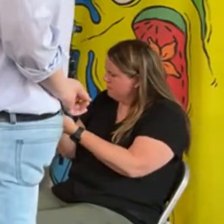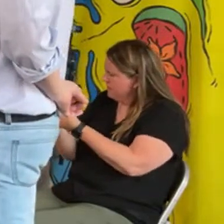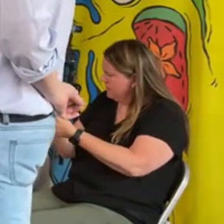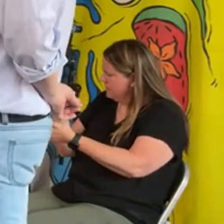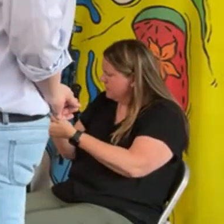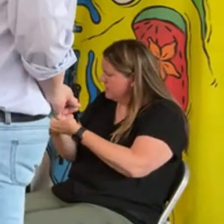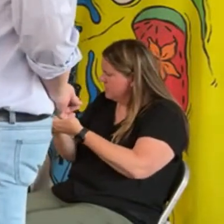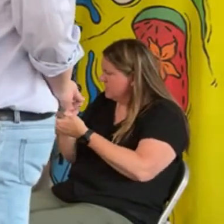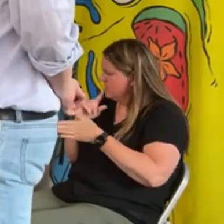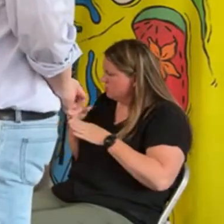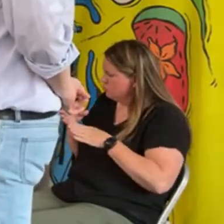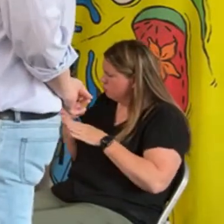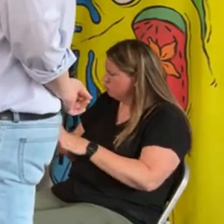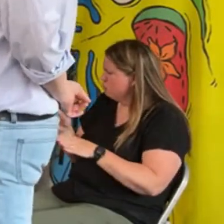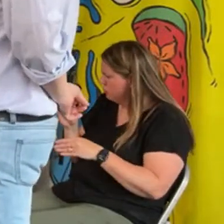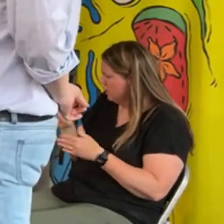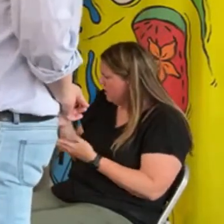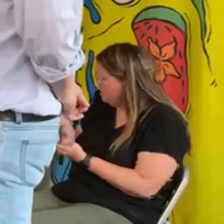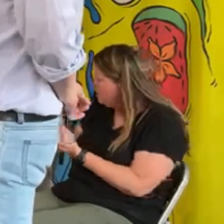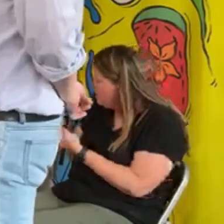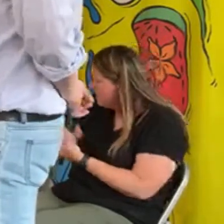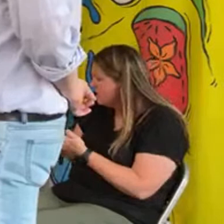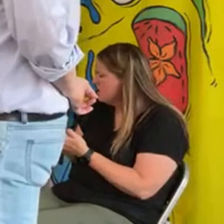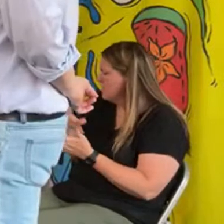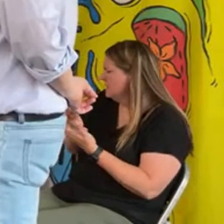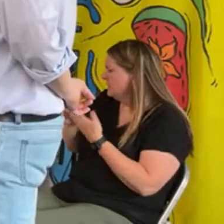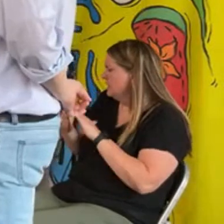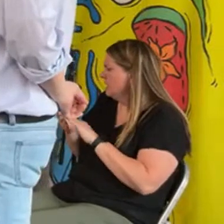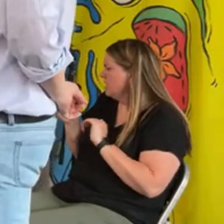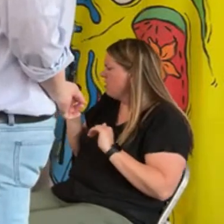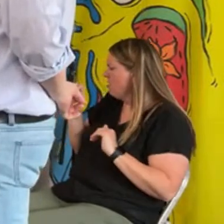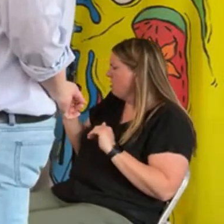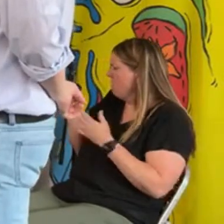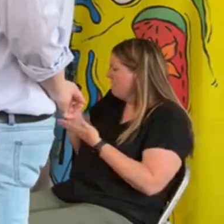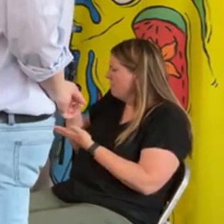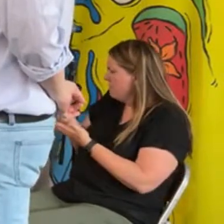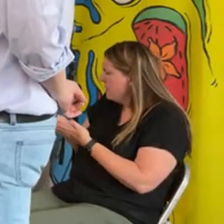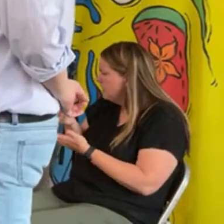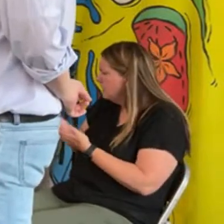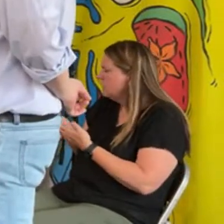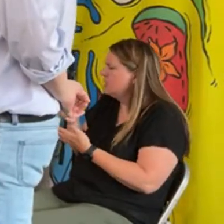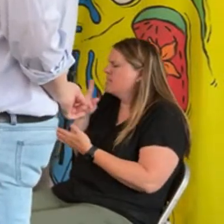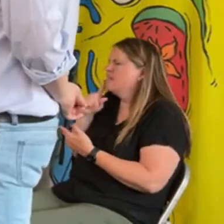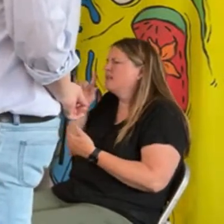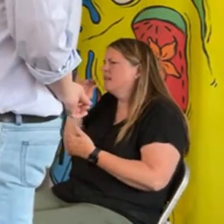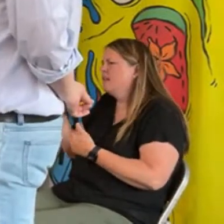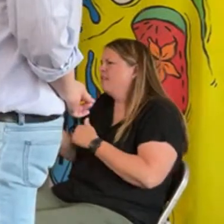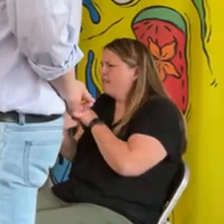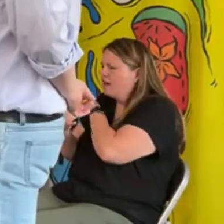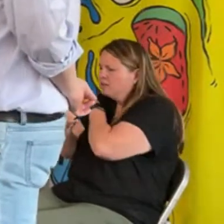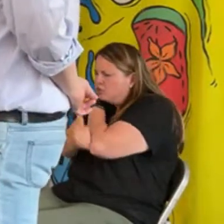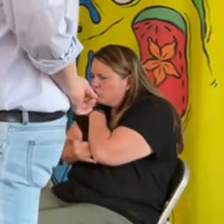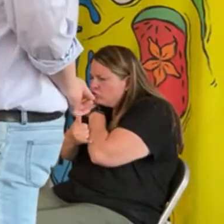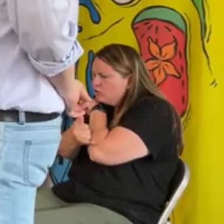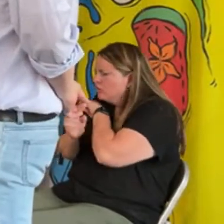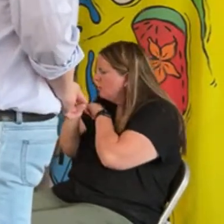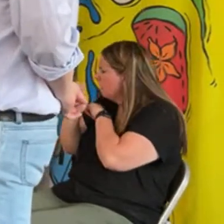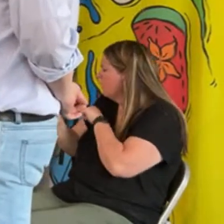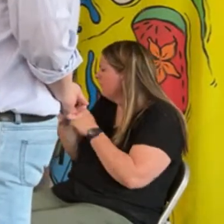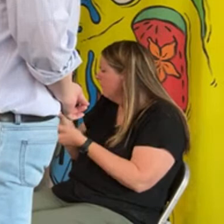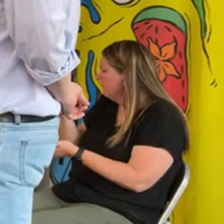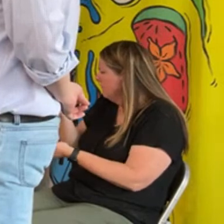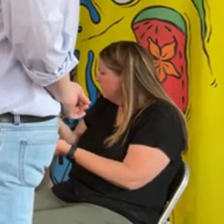a street of money, in a city of money, in a